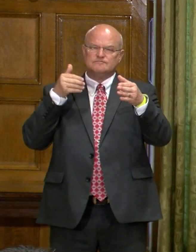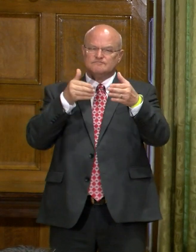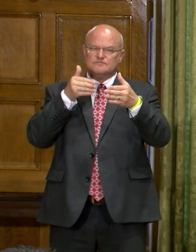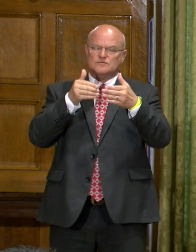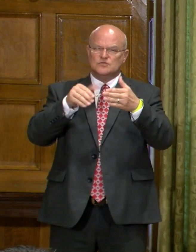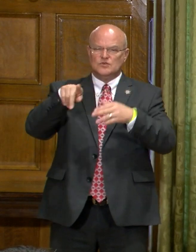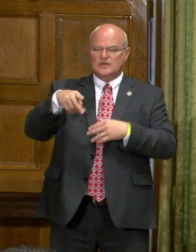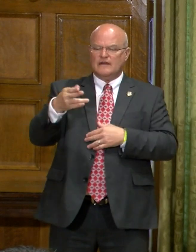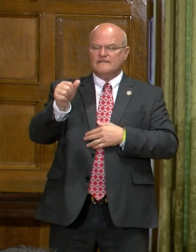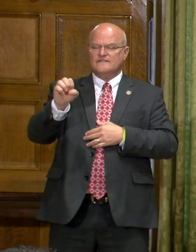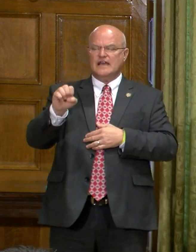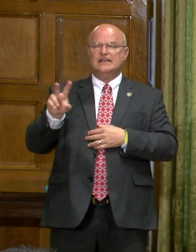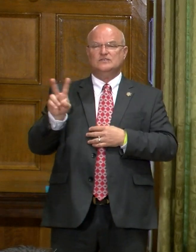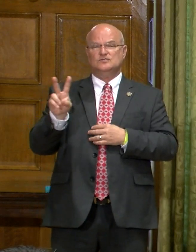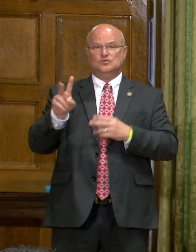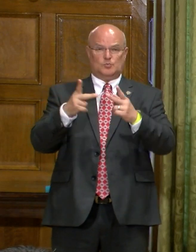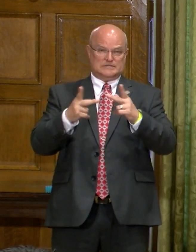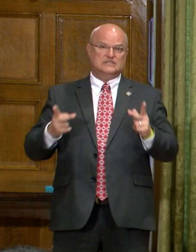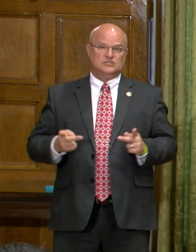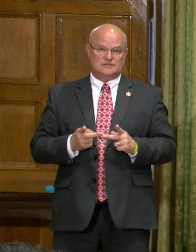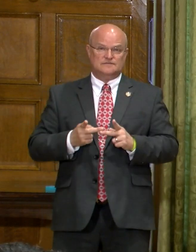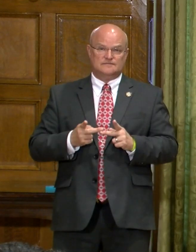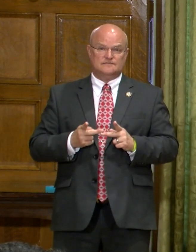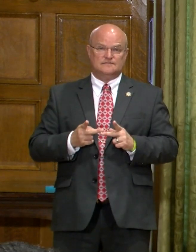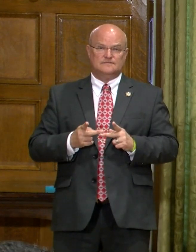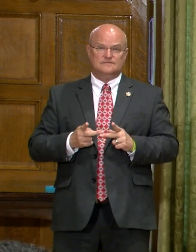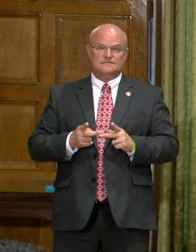closer to a Phase 2 position.